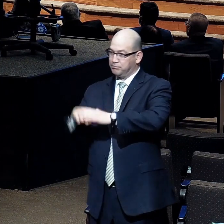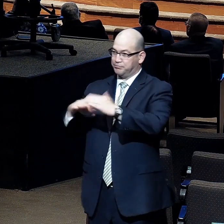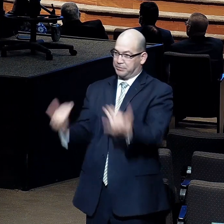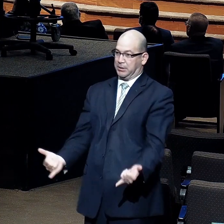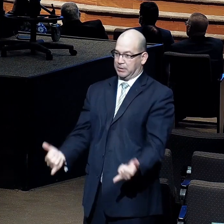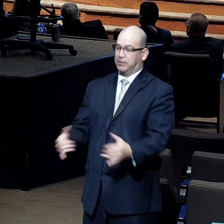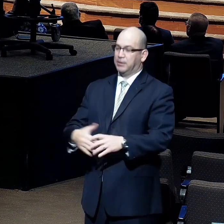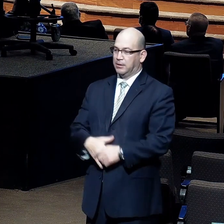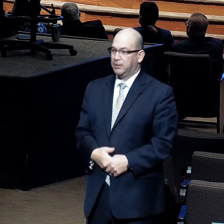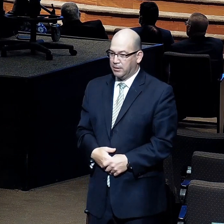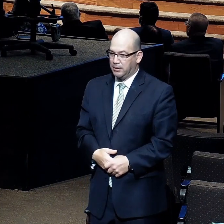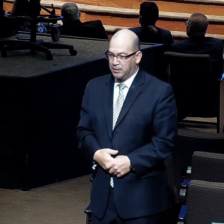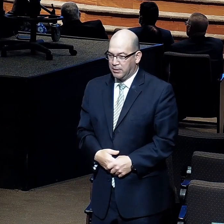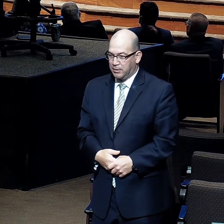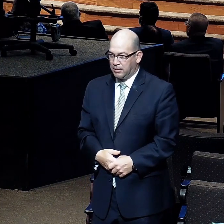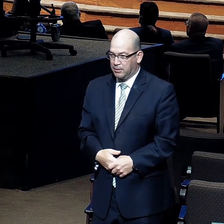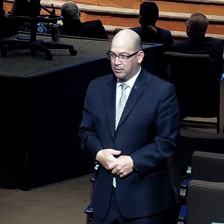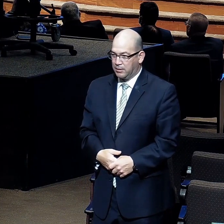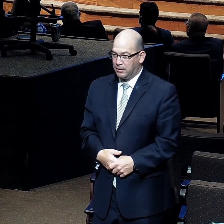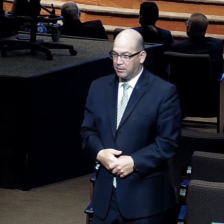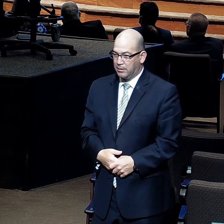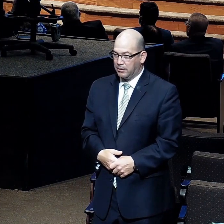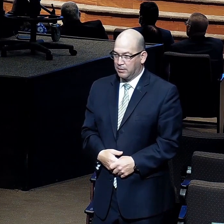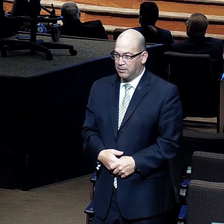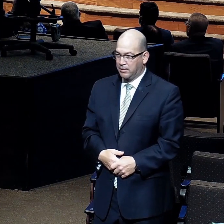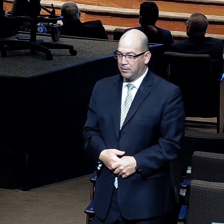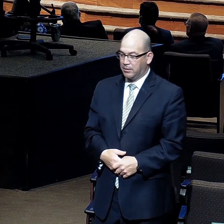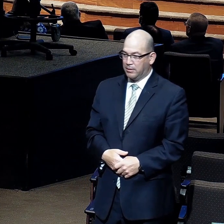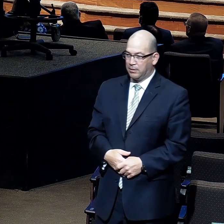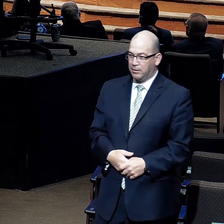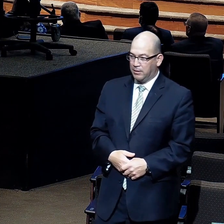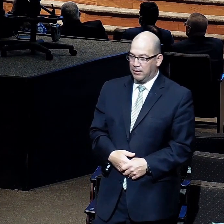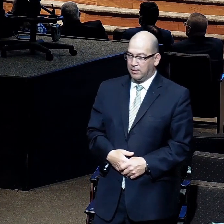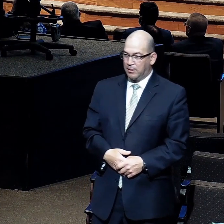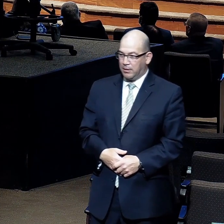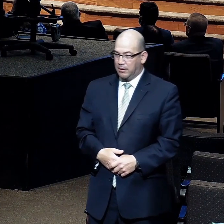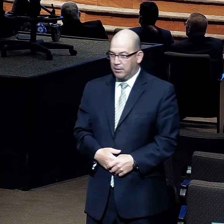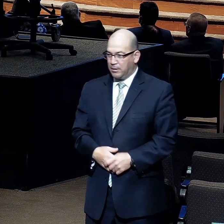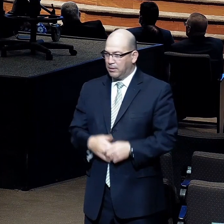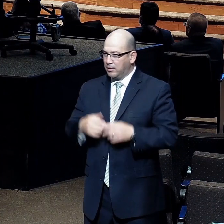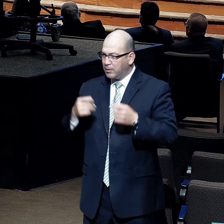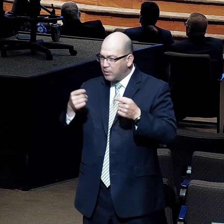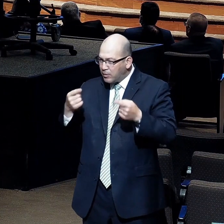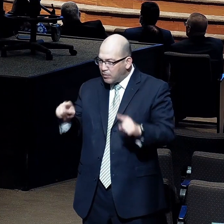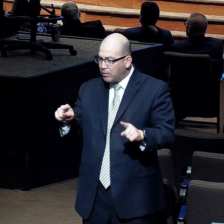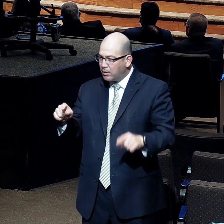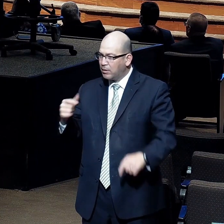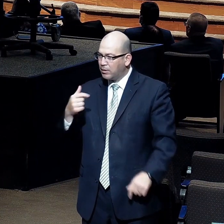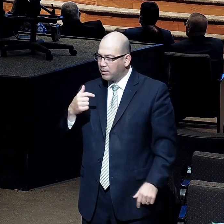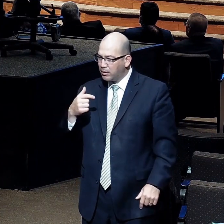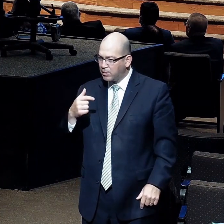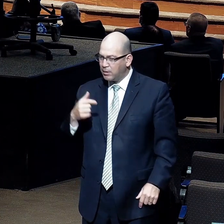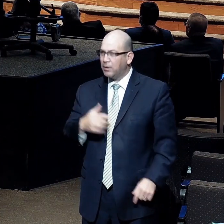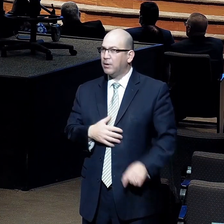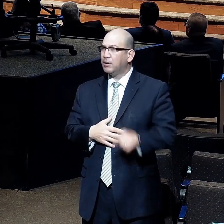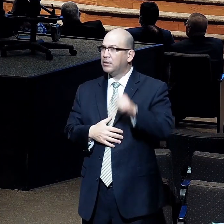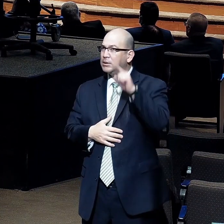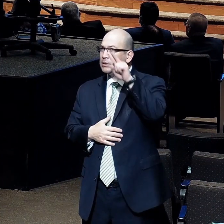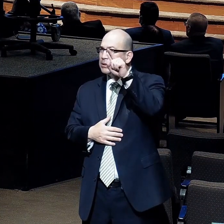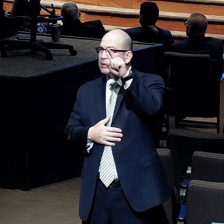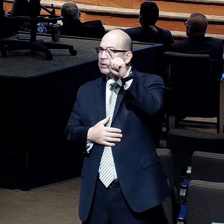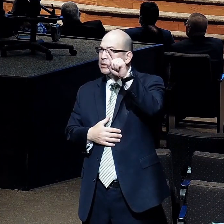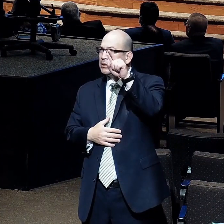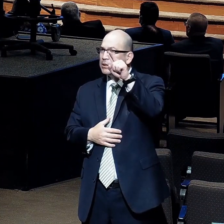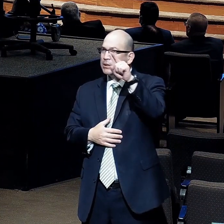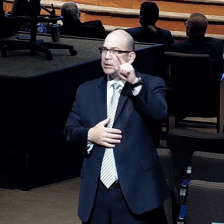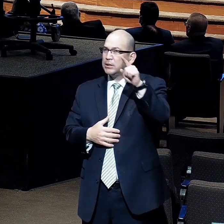When you say, I forgive you, what do you actually mean when you say those three words? When the Roman soldiers